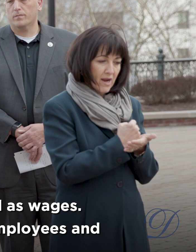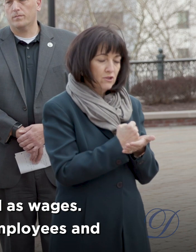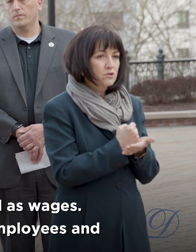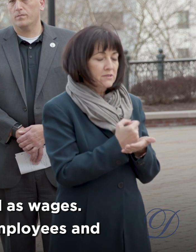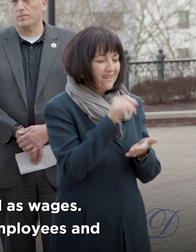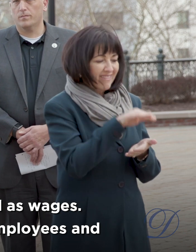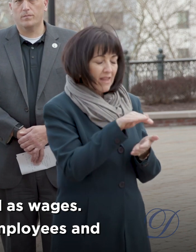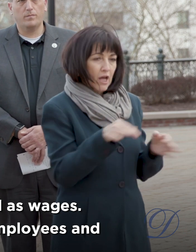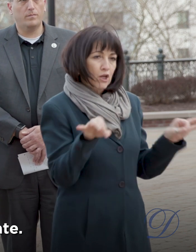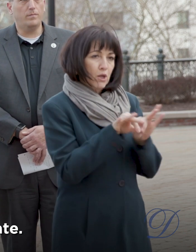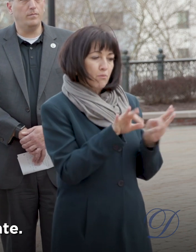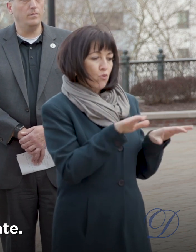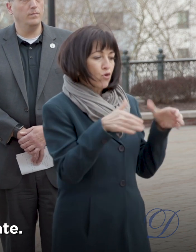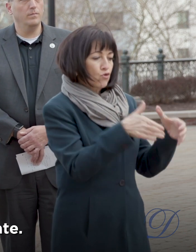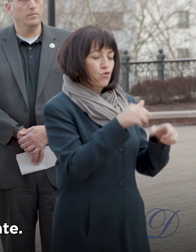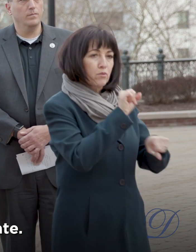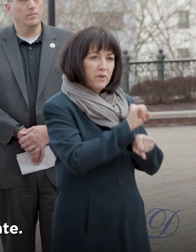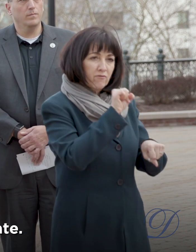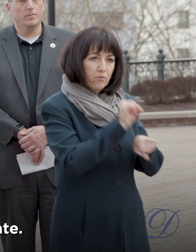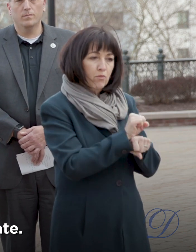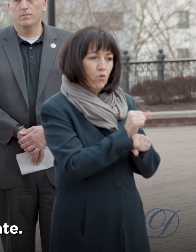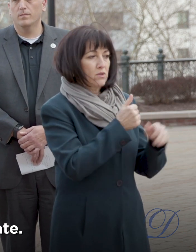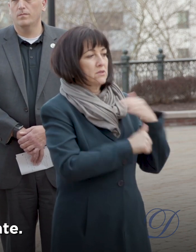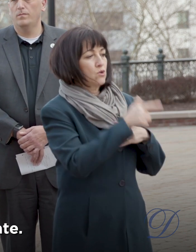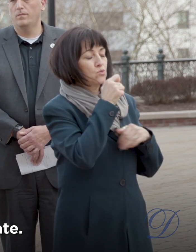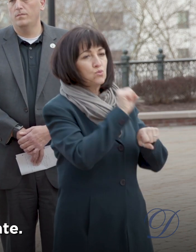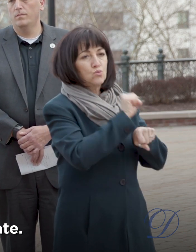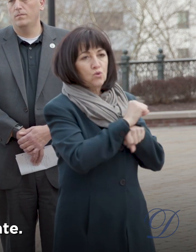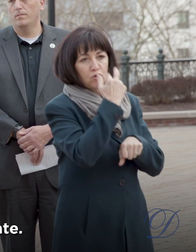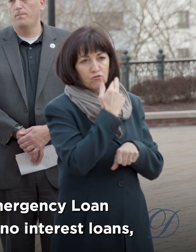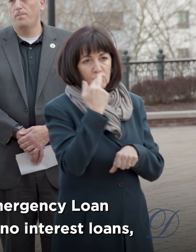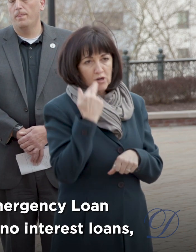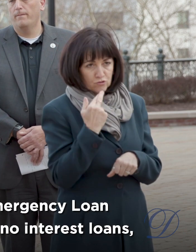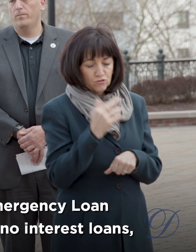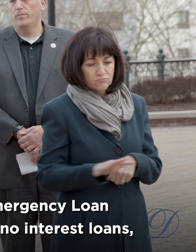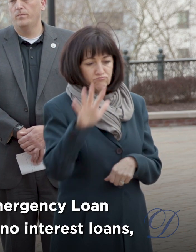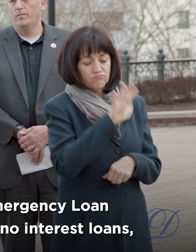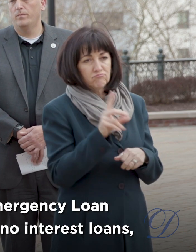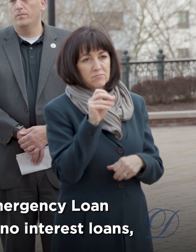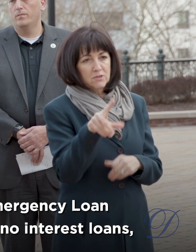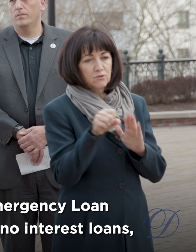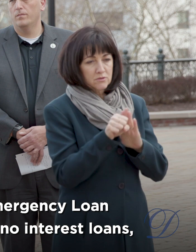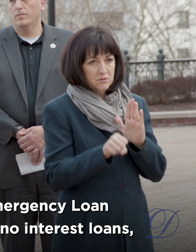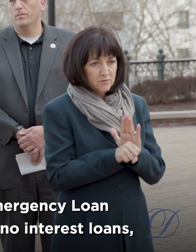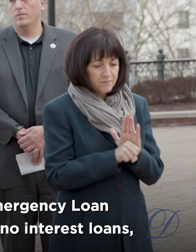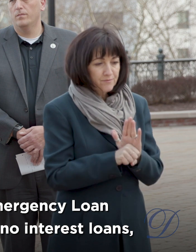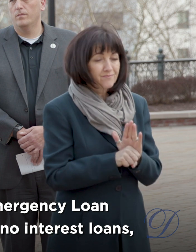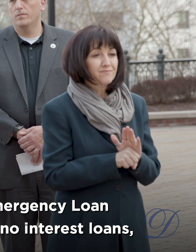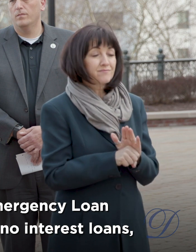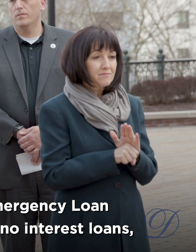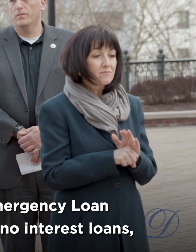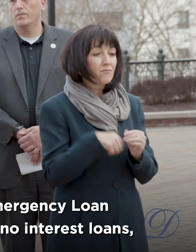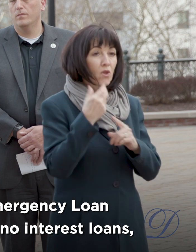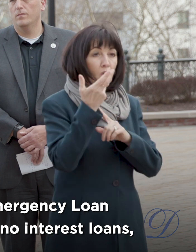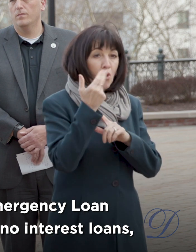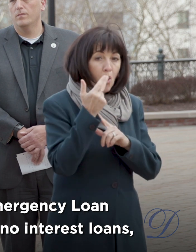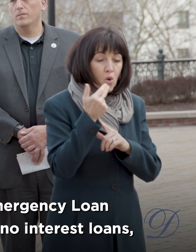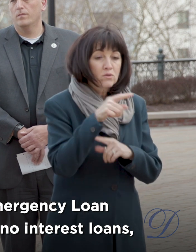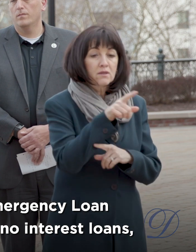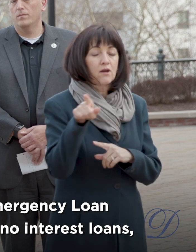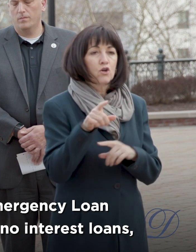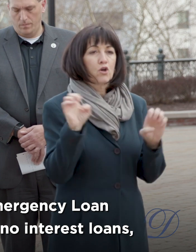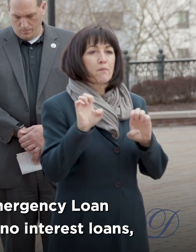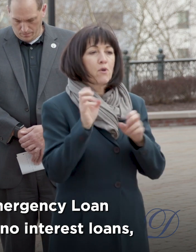important group of employees and workers across our state. We've created the Hospitality Emergency Loan